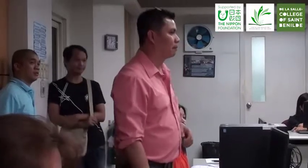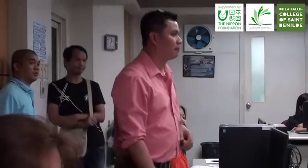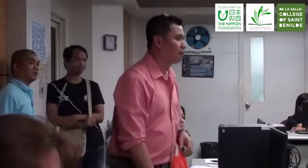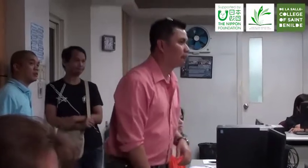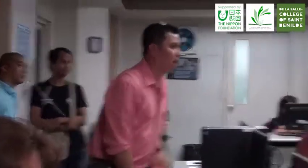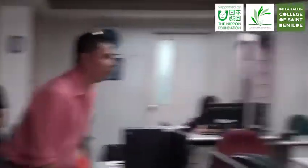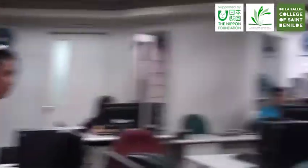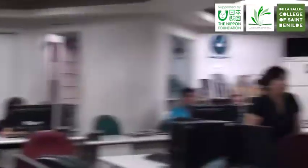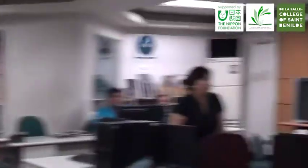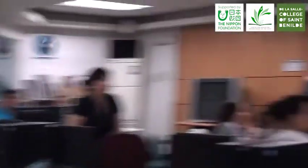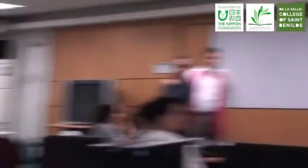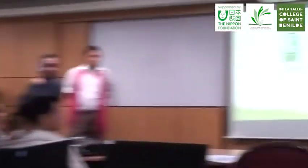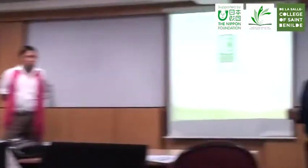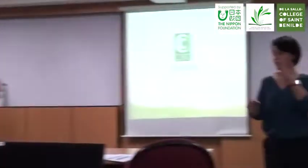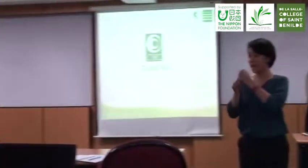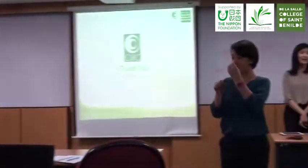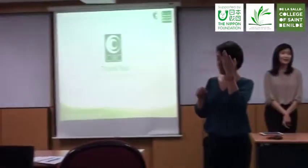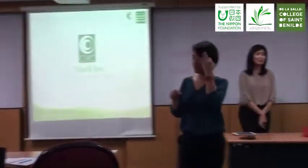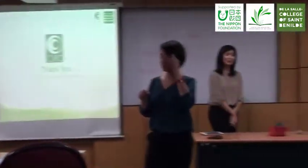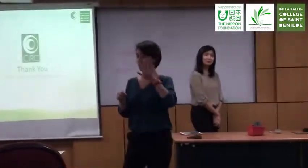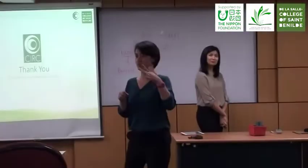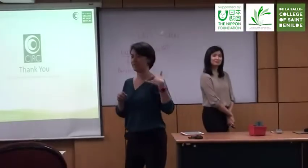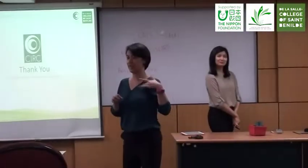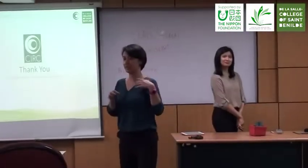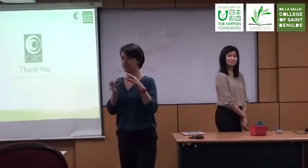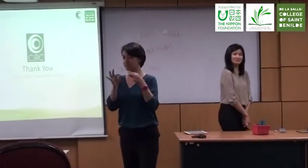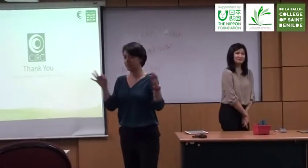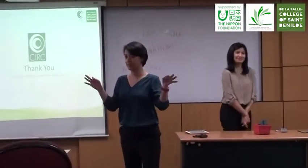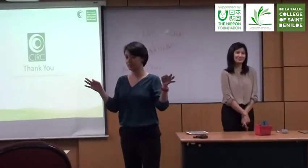how is that?